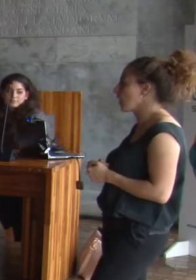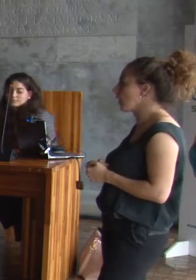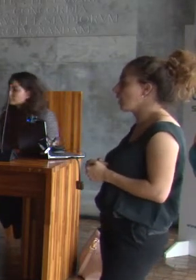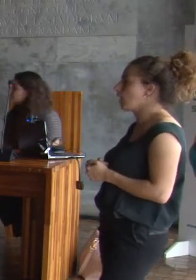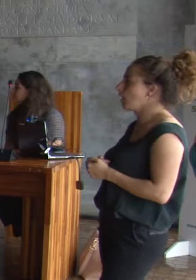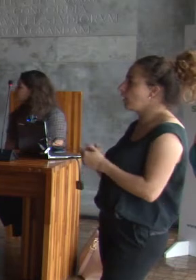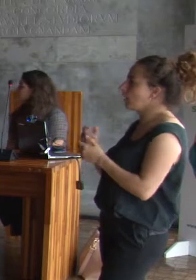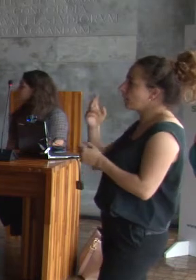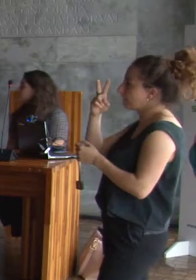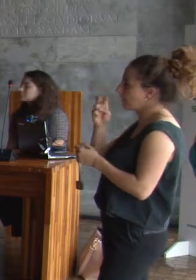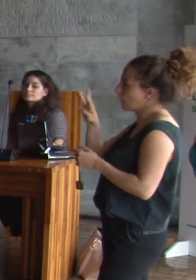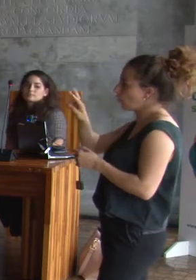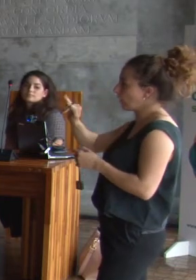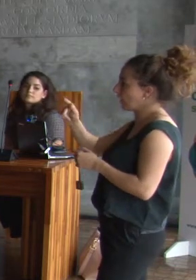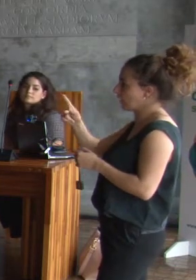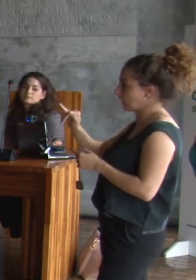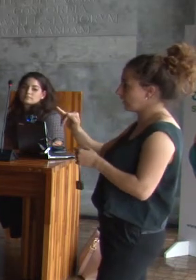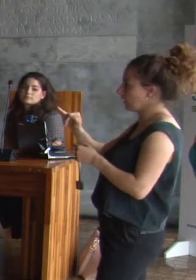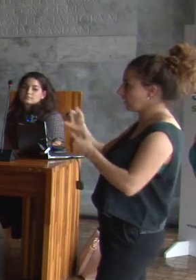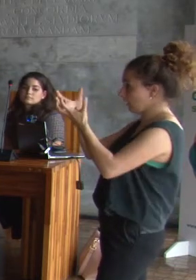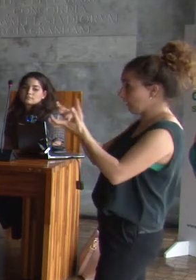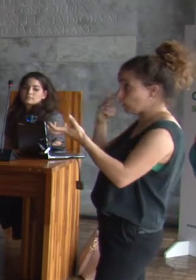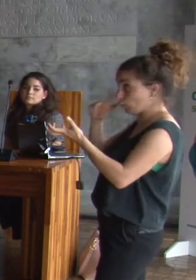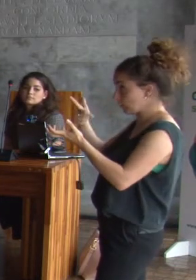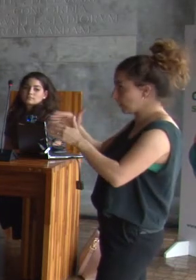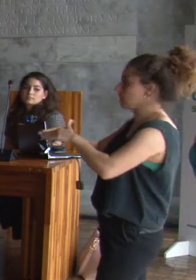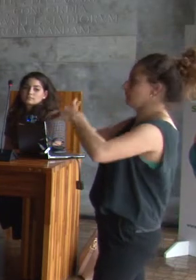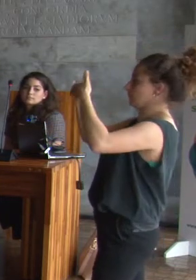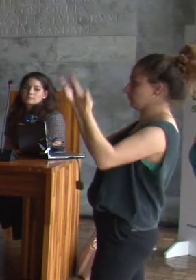Blind Wiki, unveiling the unseen.